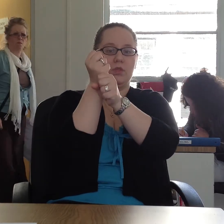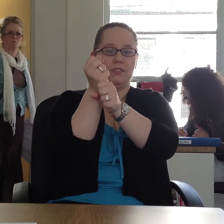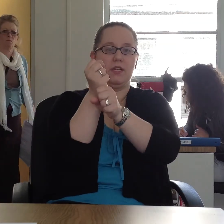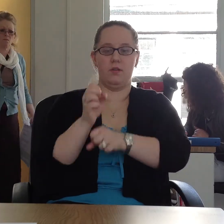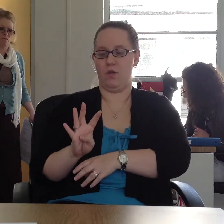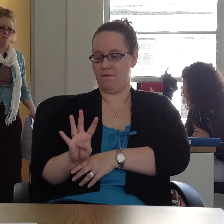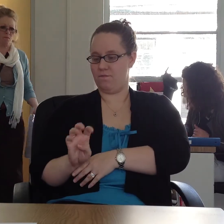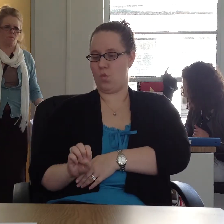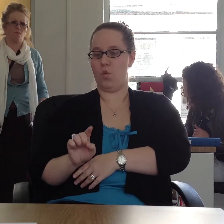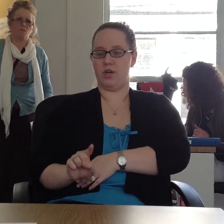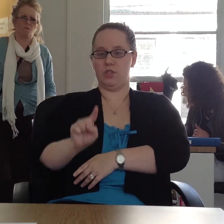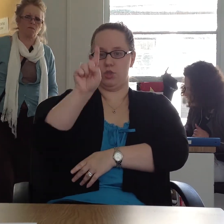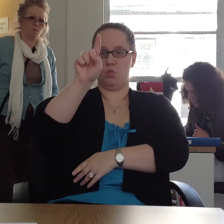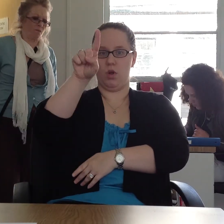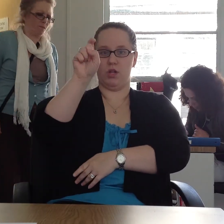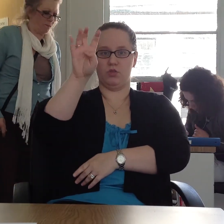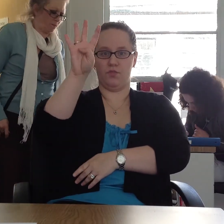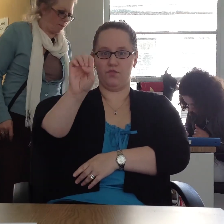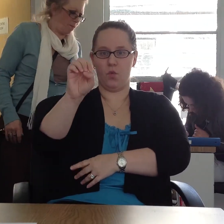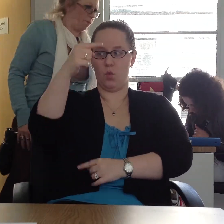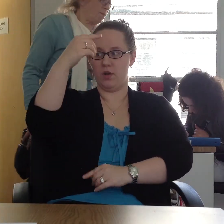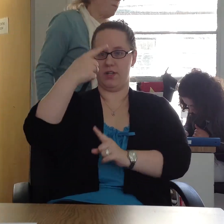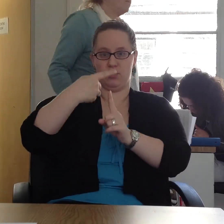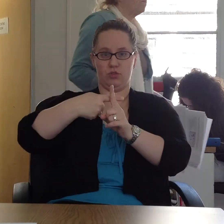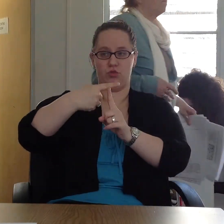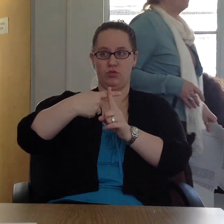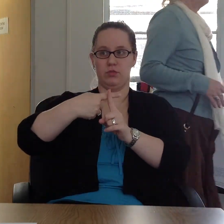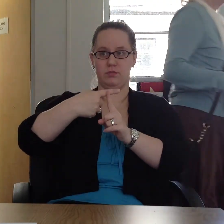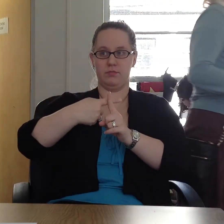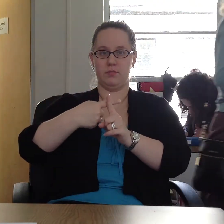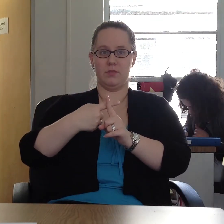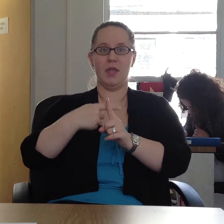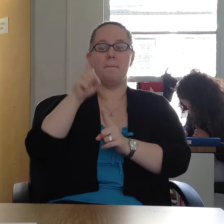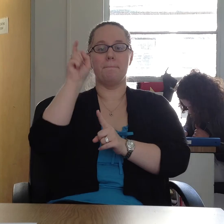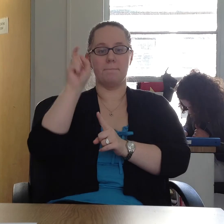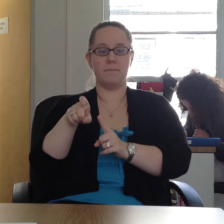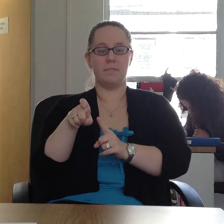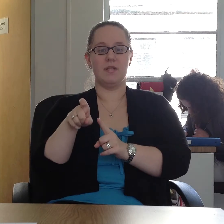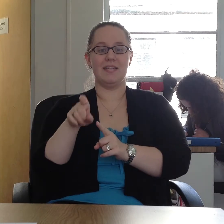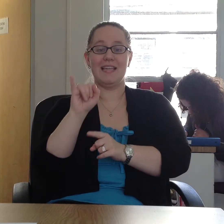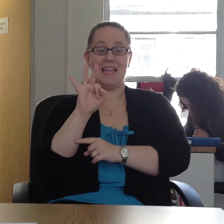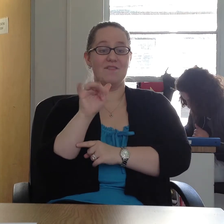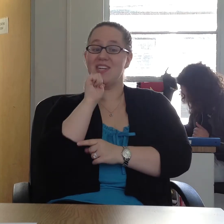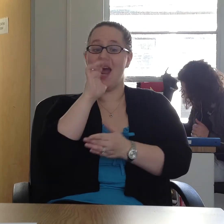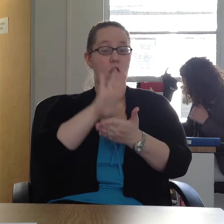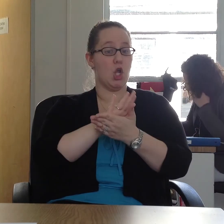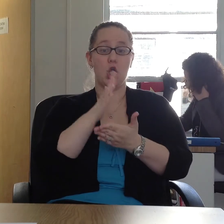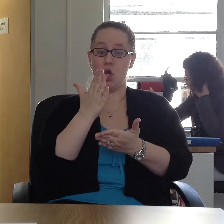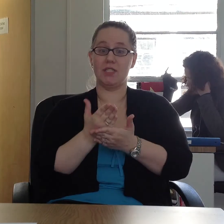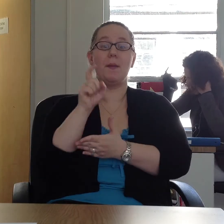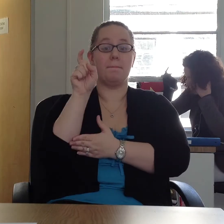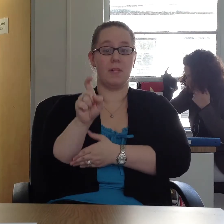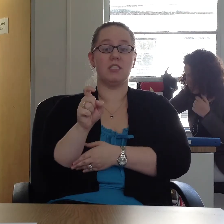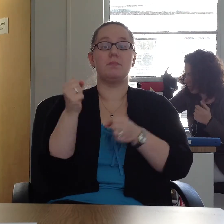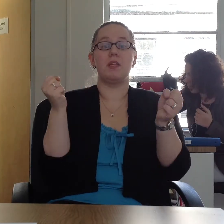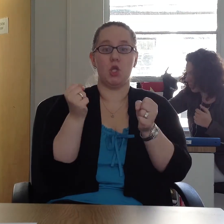This means that potentially hazardous foods must be kept cold, less than or equal